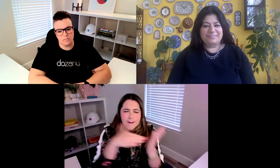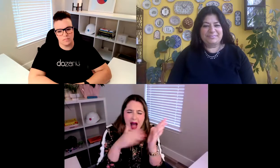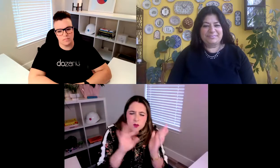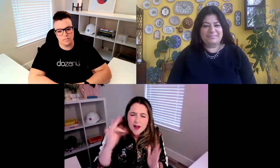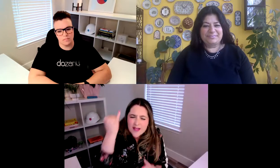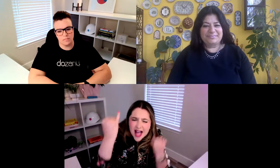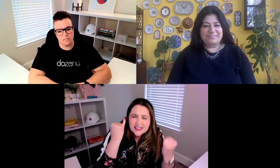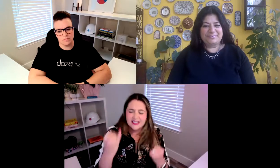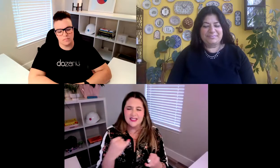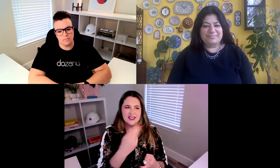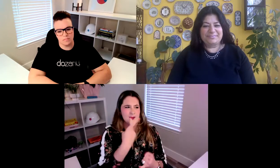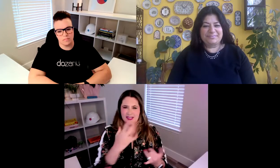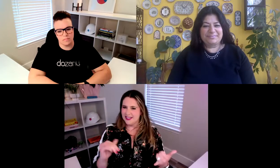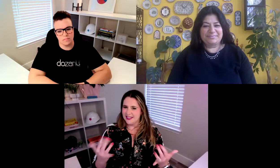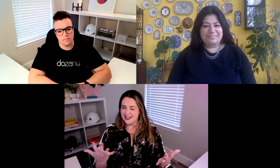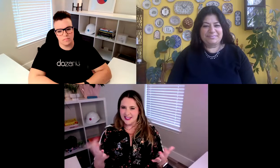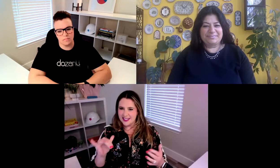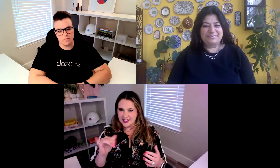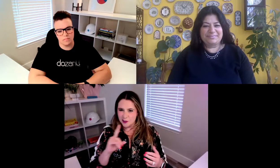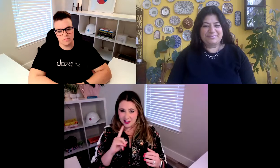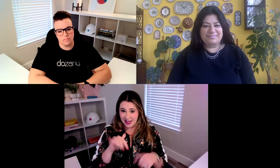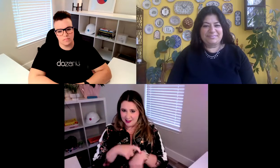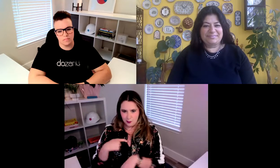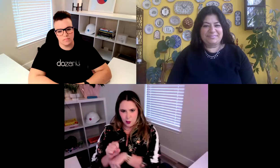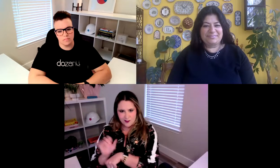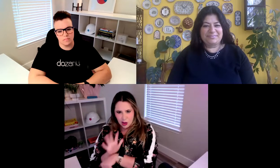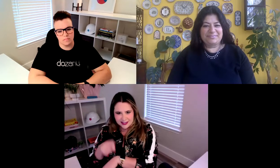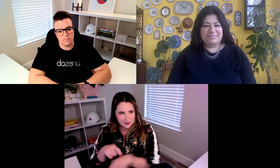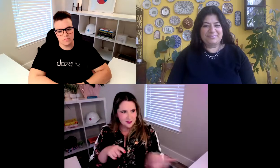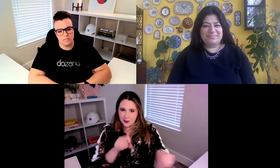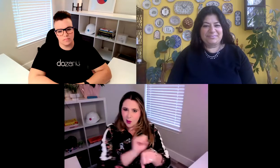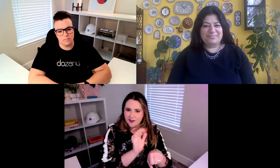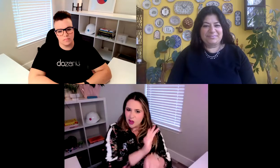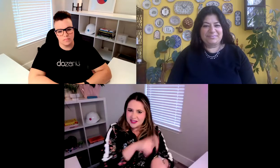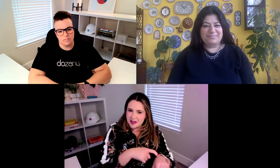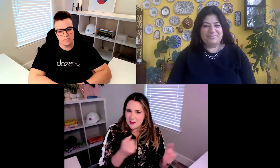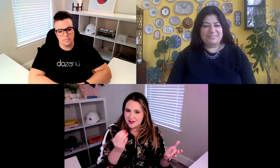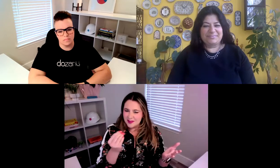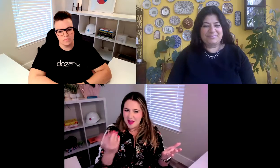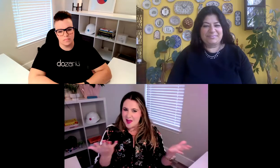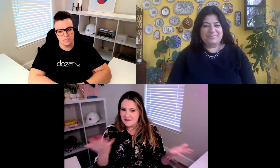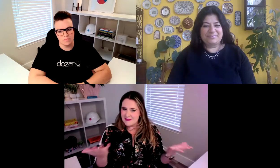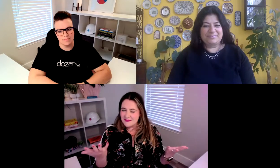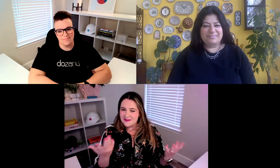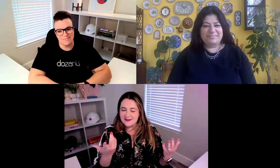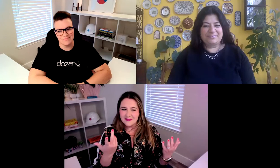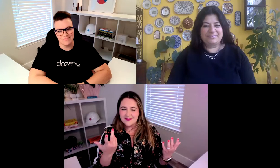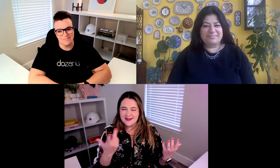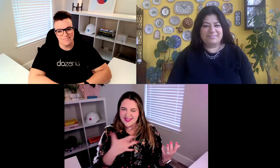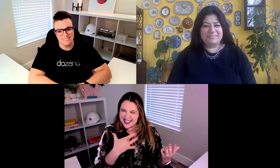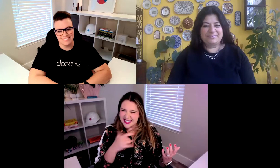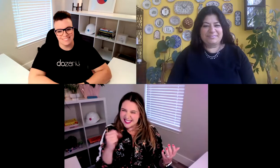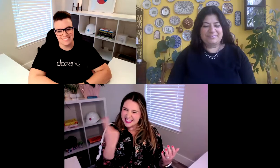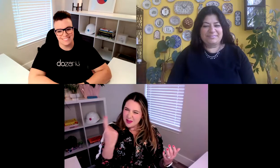us, asking us, are we business consultants? How can we plan more events for them? So that's how the idea really started, because we both weren't working